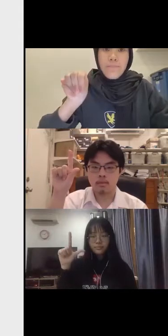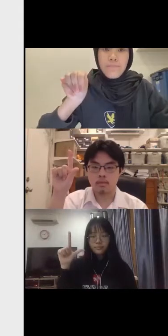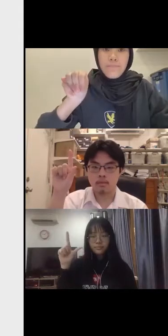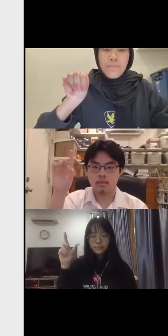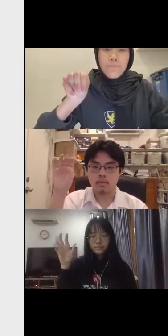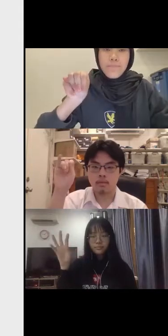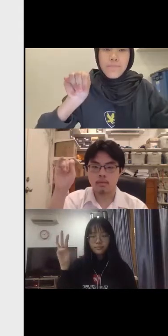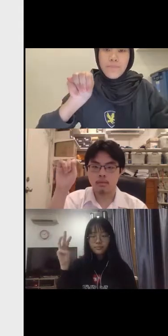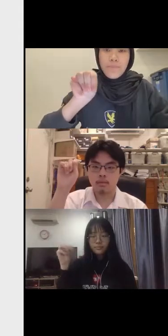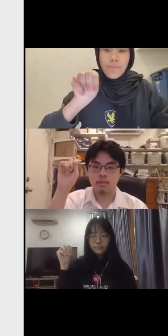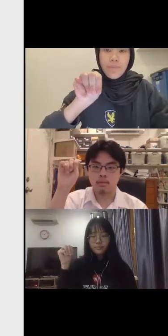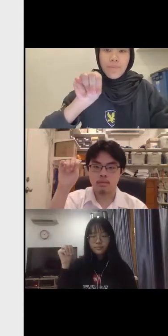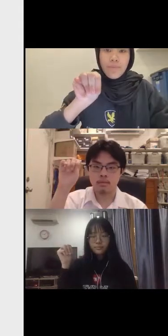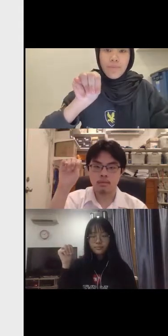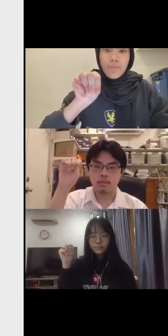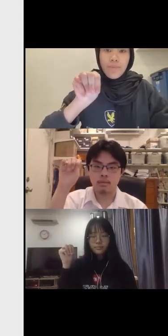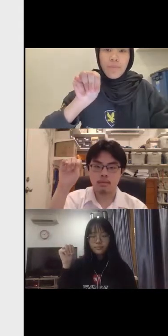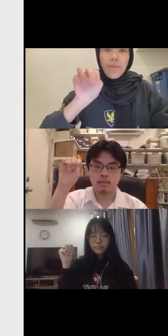M,